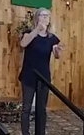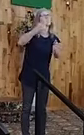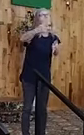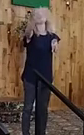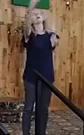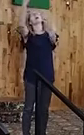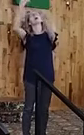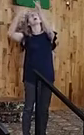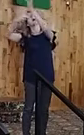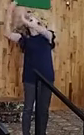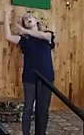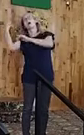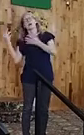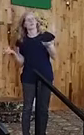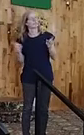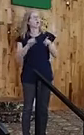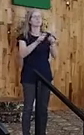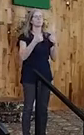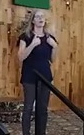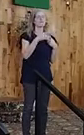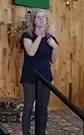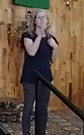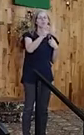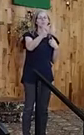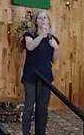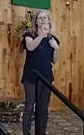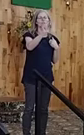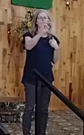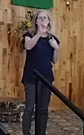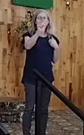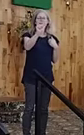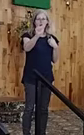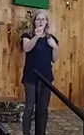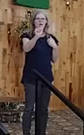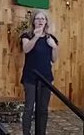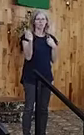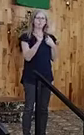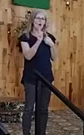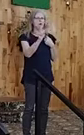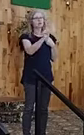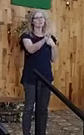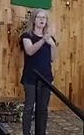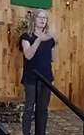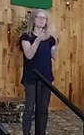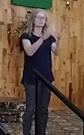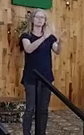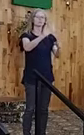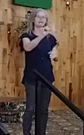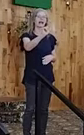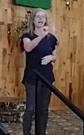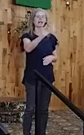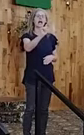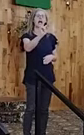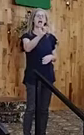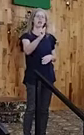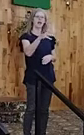in a person like Mother Teresa the same kind of thing, who walked the streets of Calcutta and encountered